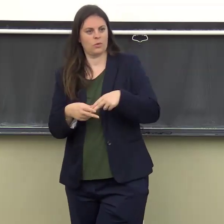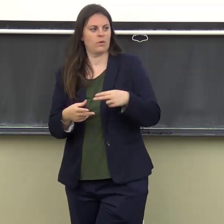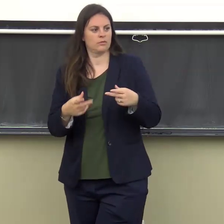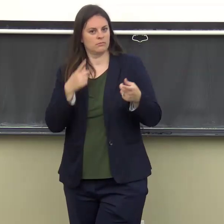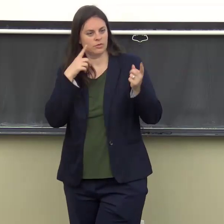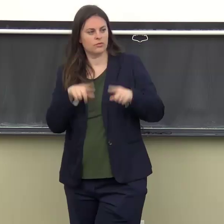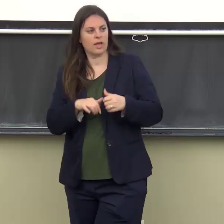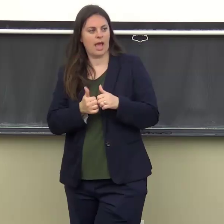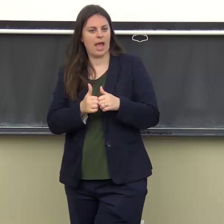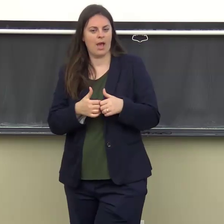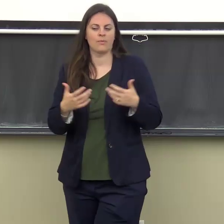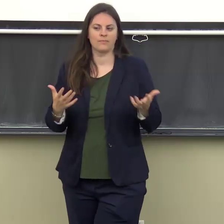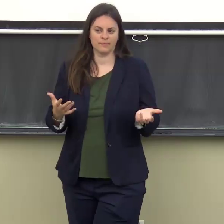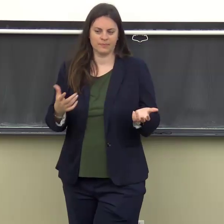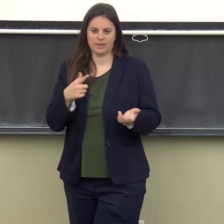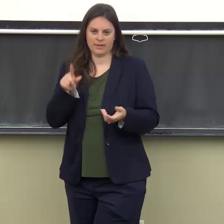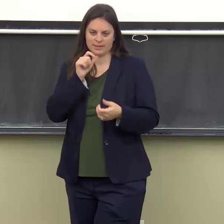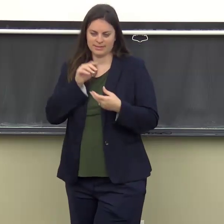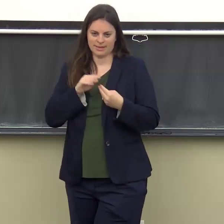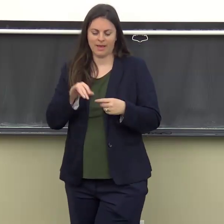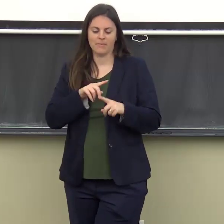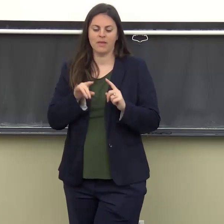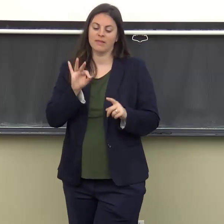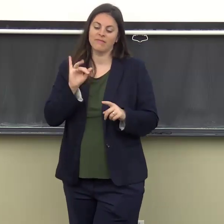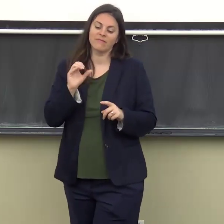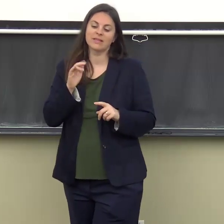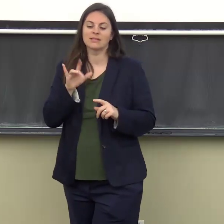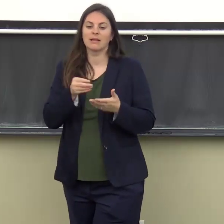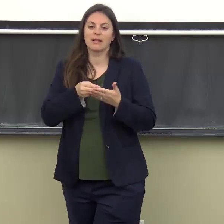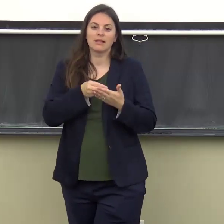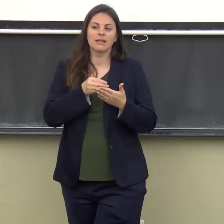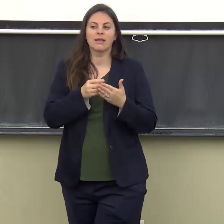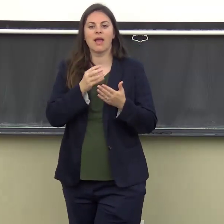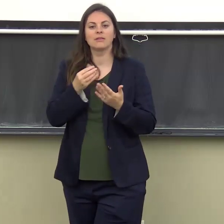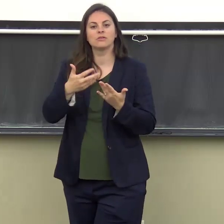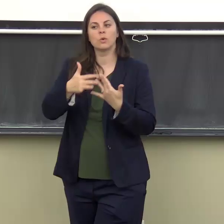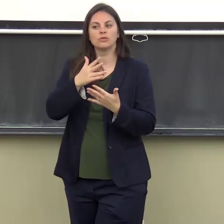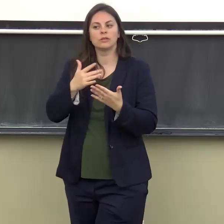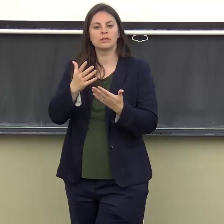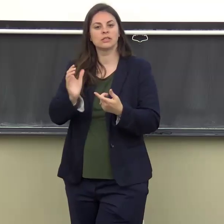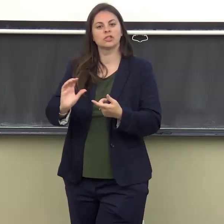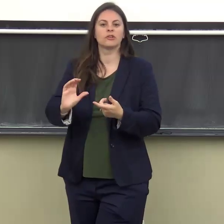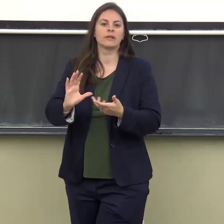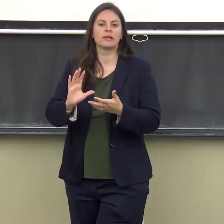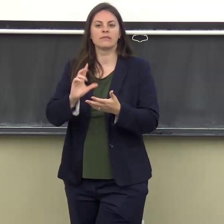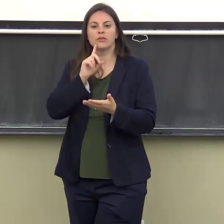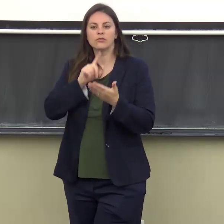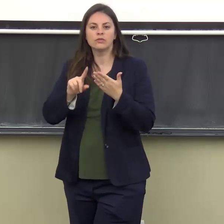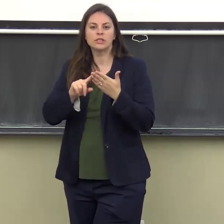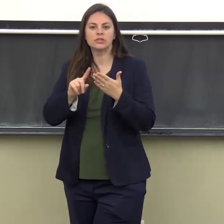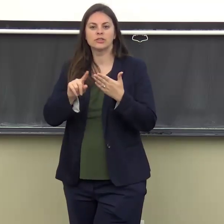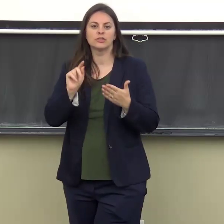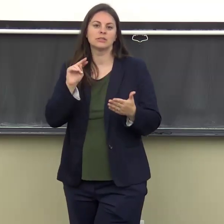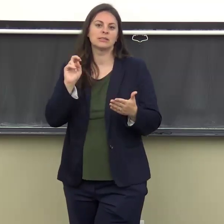most fiscally and socially conservative research tank in Ontario to work with us